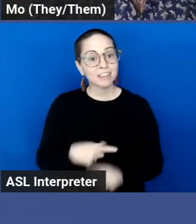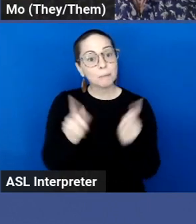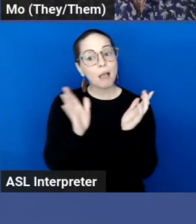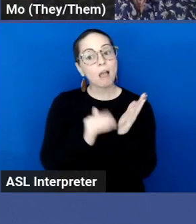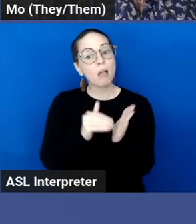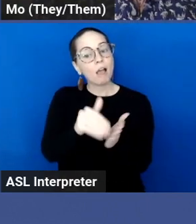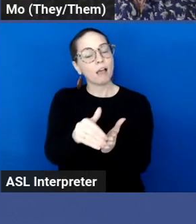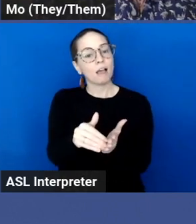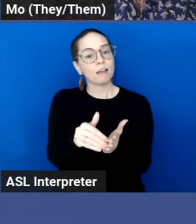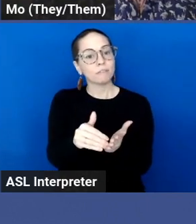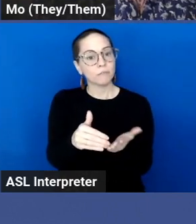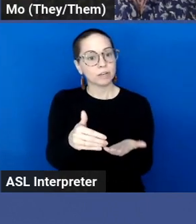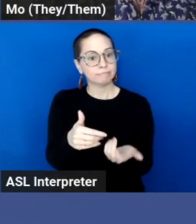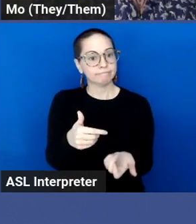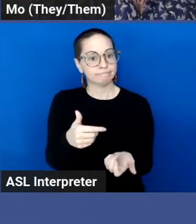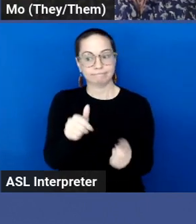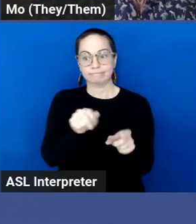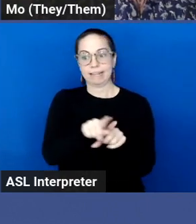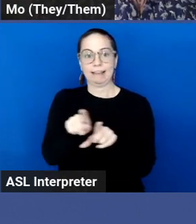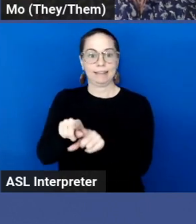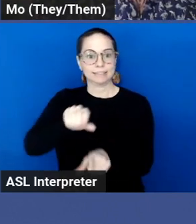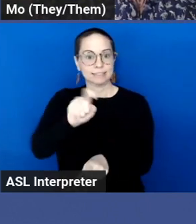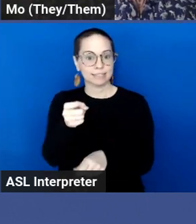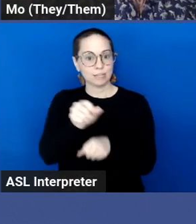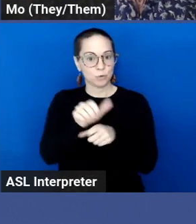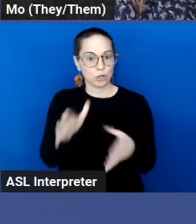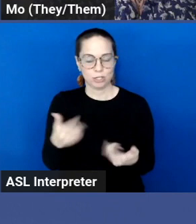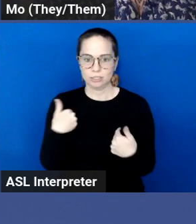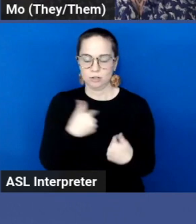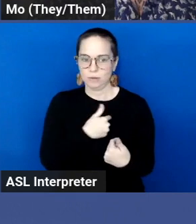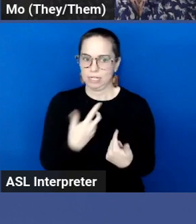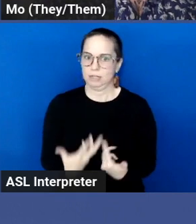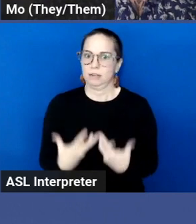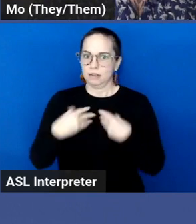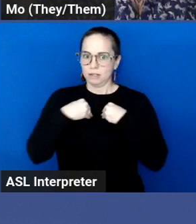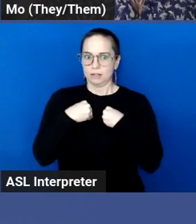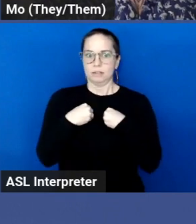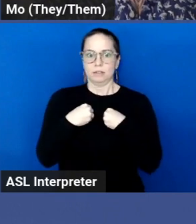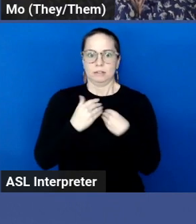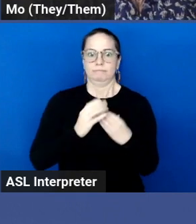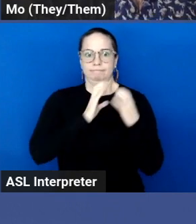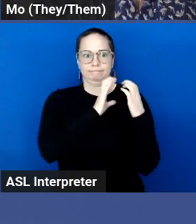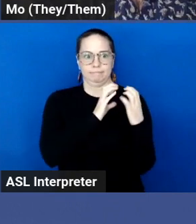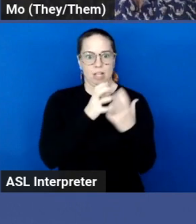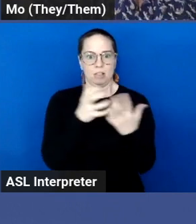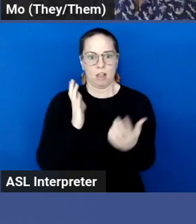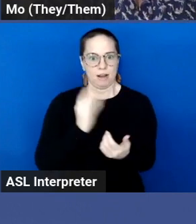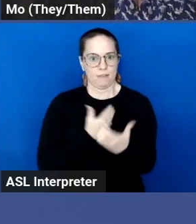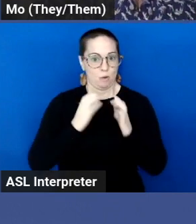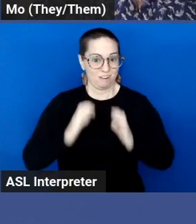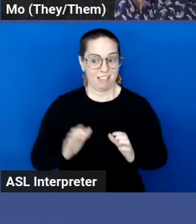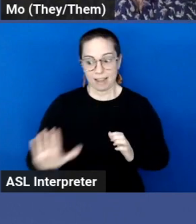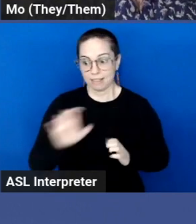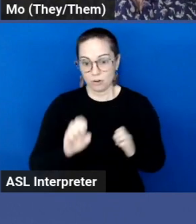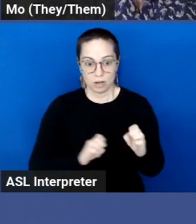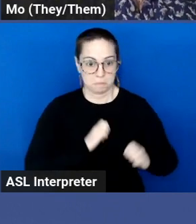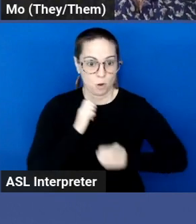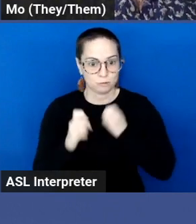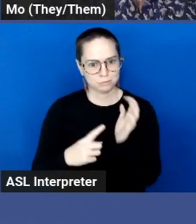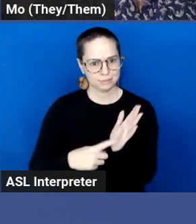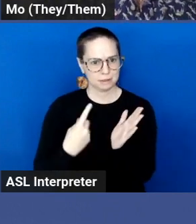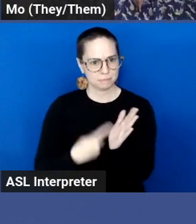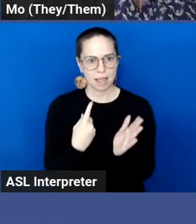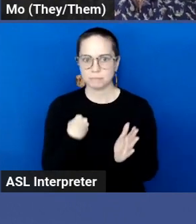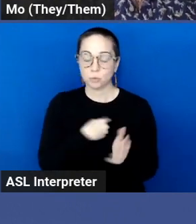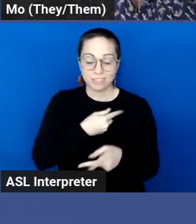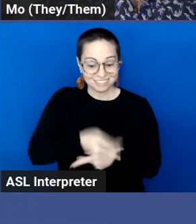oftentimes as sex workers, we take on a lot of our clients' emotions. Sometimes we end up taking